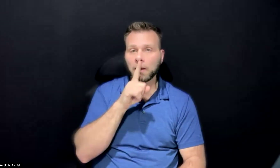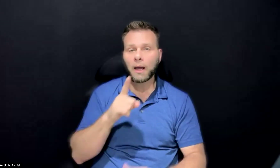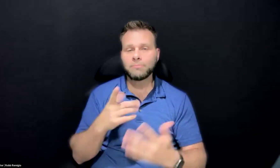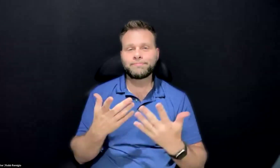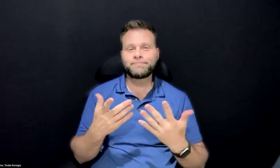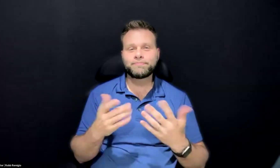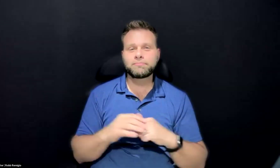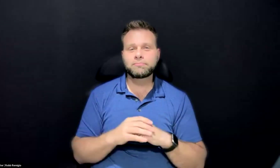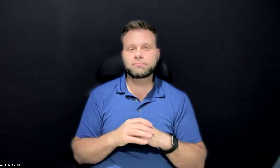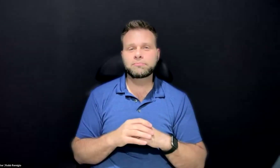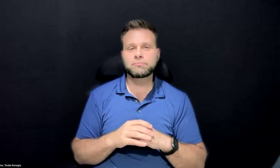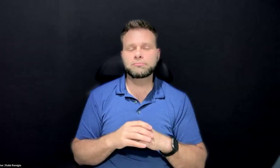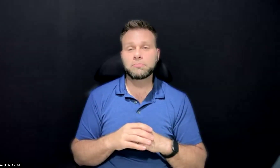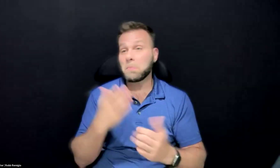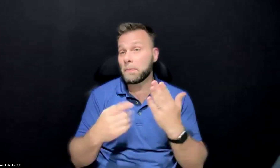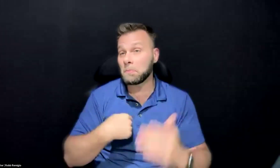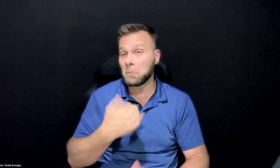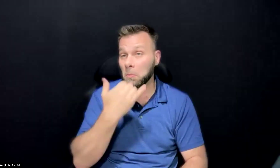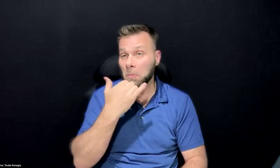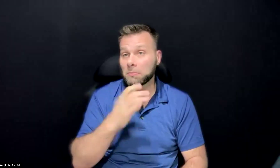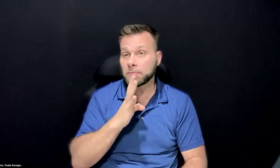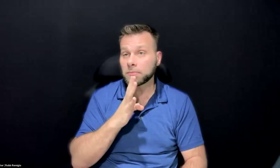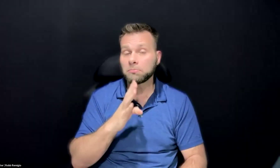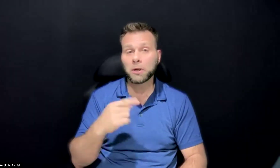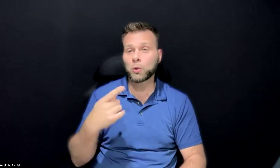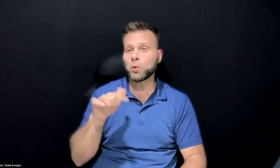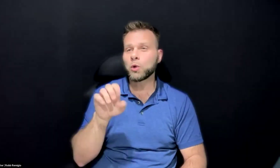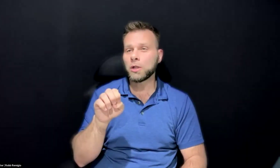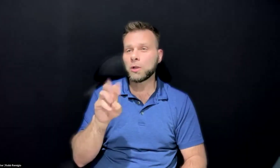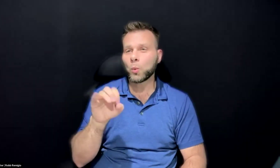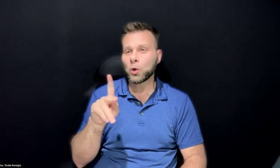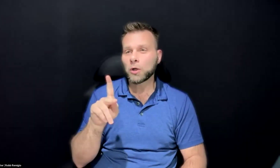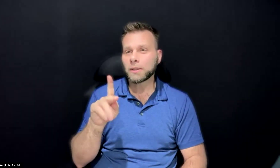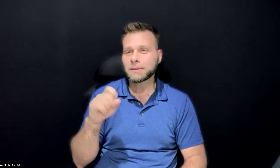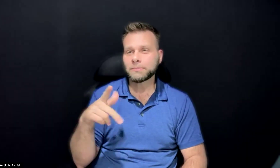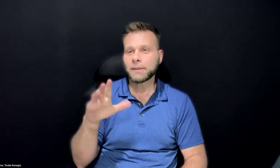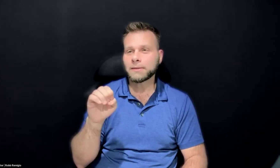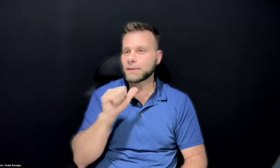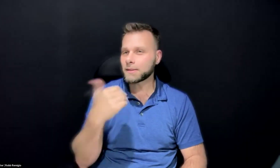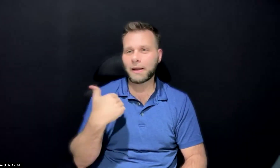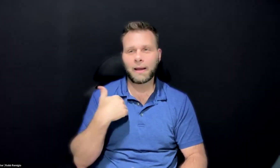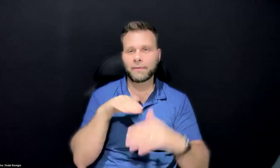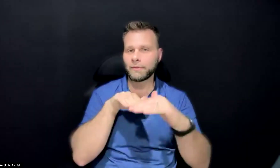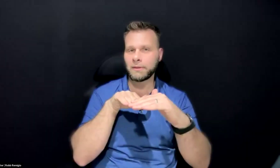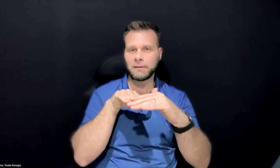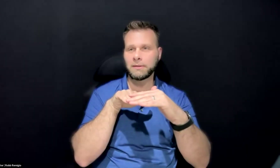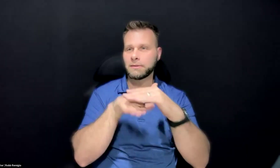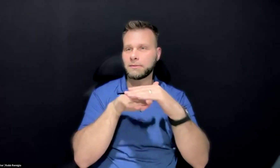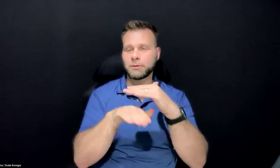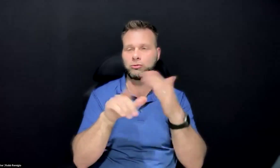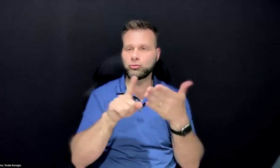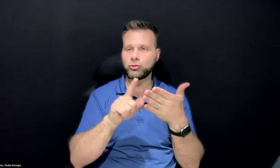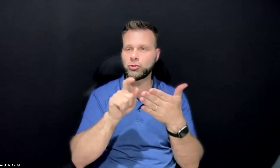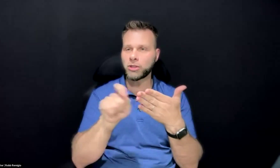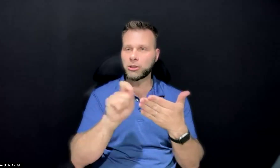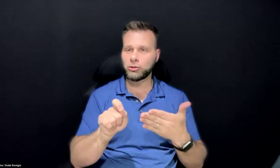there's no. Correct me if I'm wrong, but the Google Workspace doesn't have an equivalent of an accessibility checker like Office